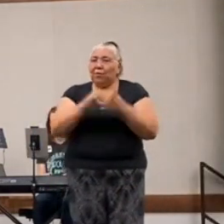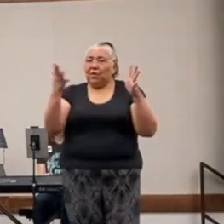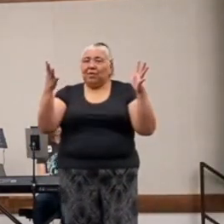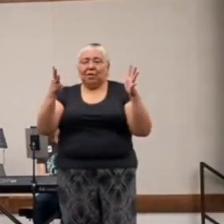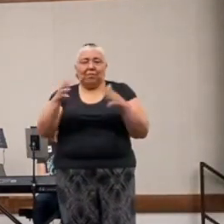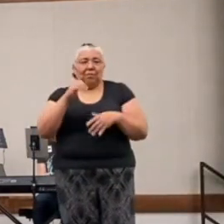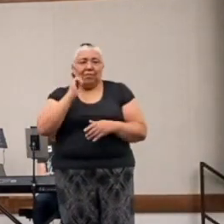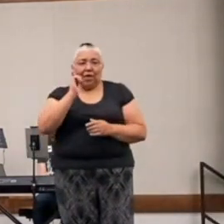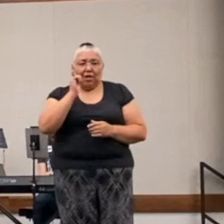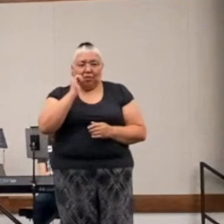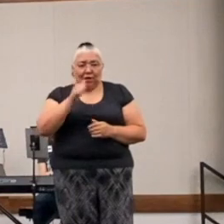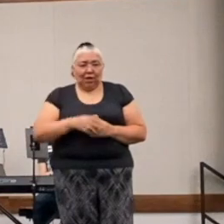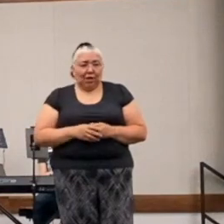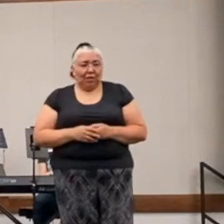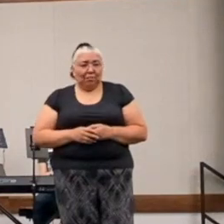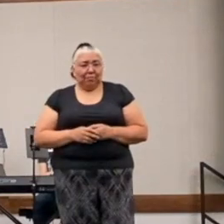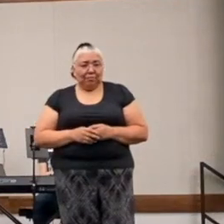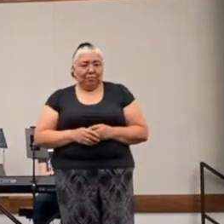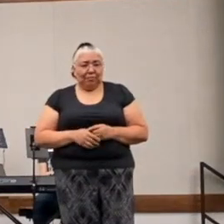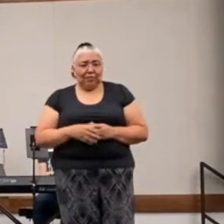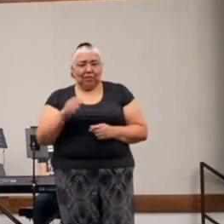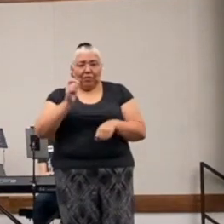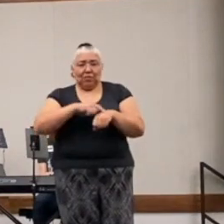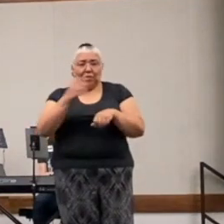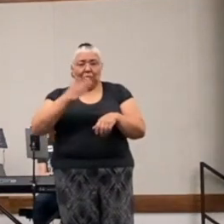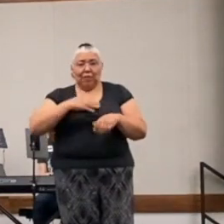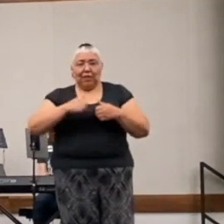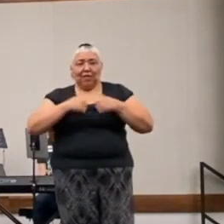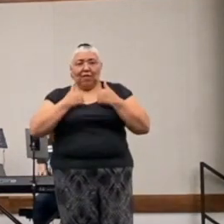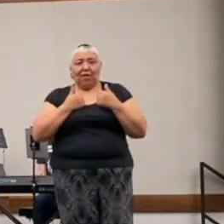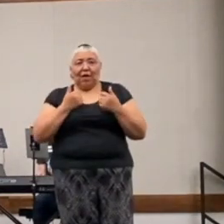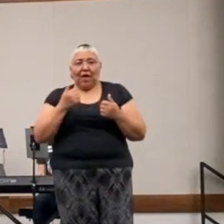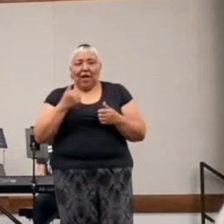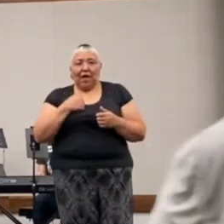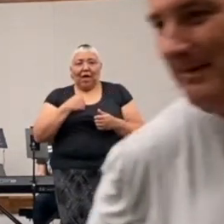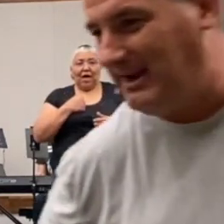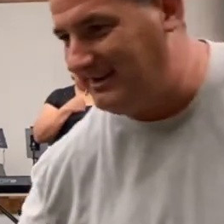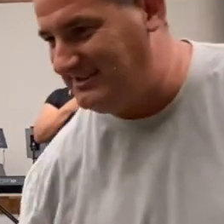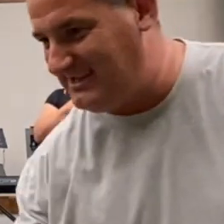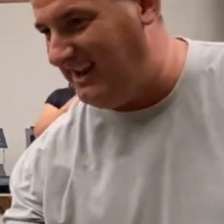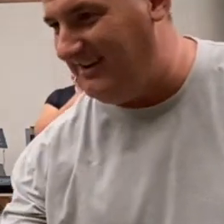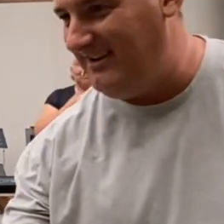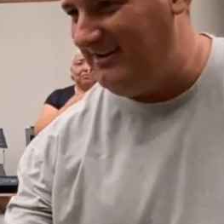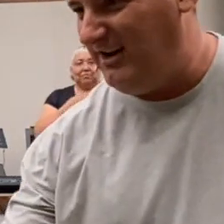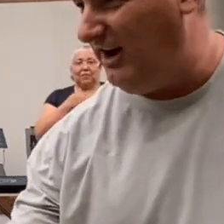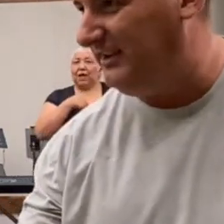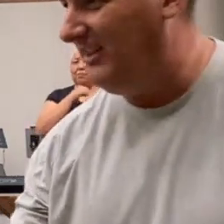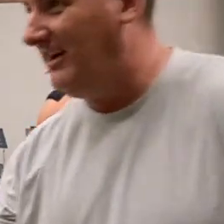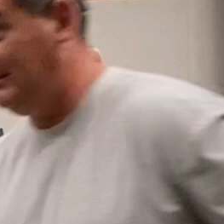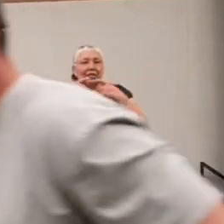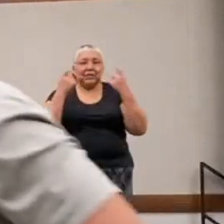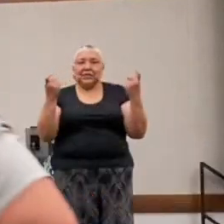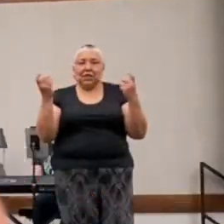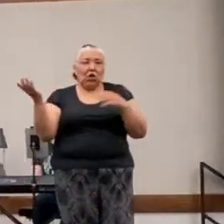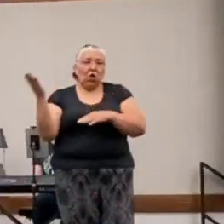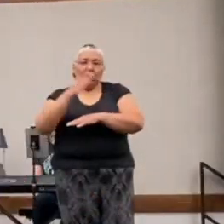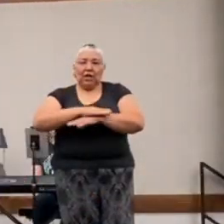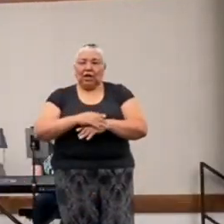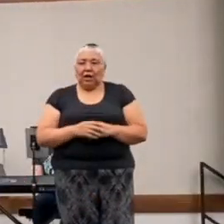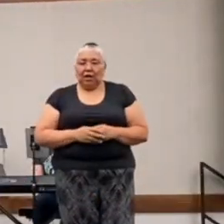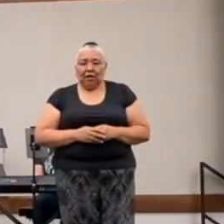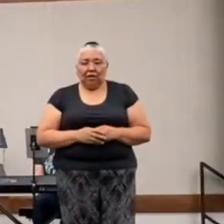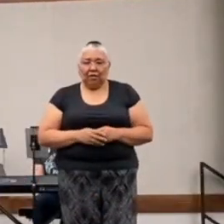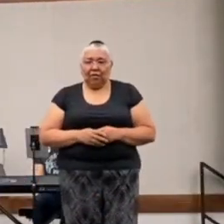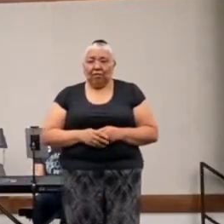day. There was a time in my life where I said, I'm not going to sin all day long. It would be weird,